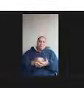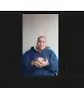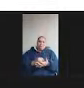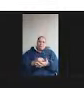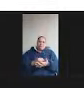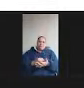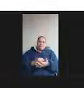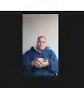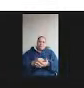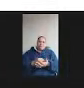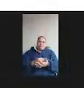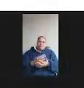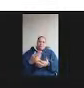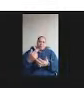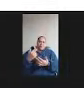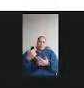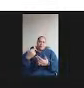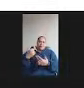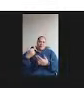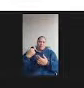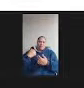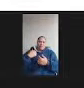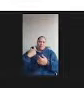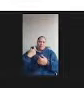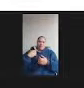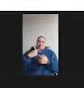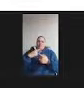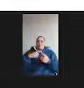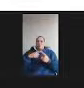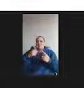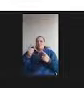obligations. Suffice to say that from